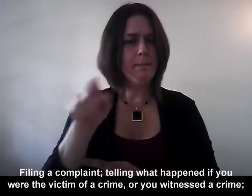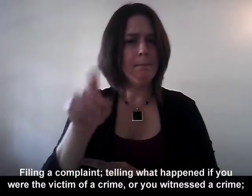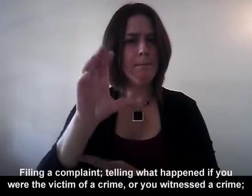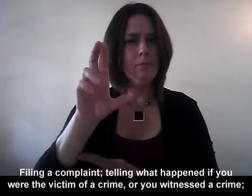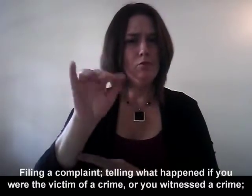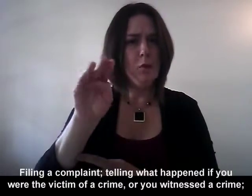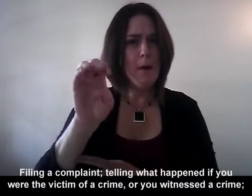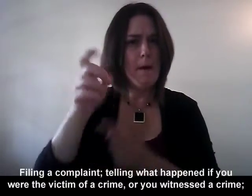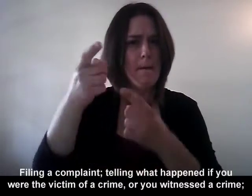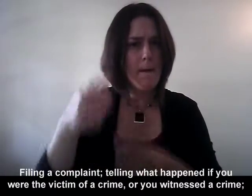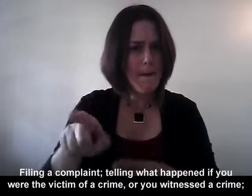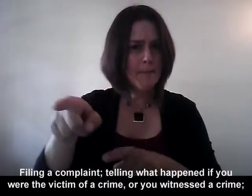crime,